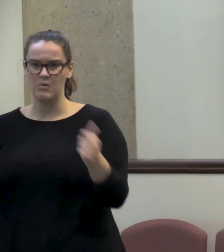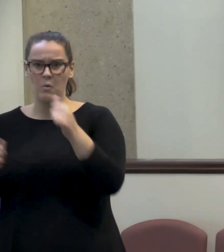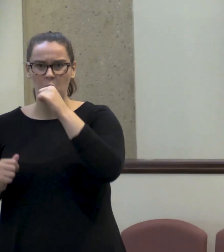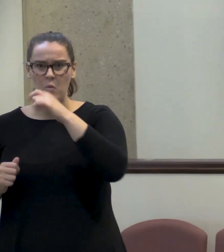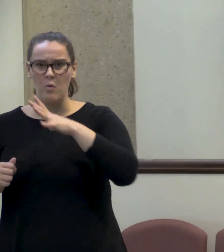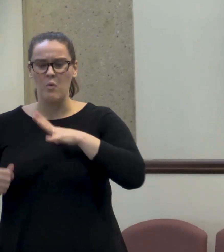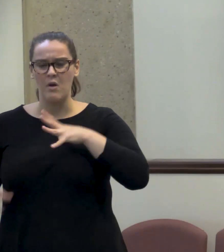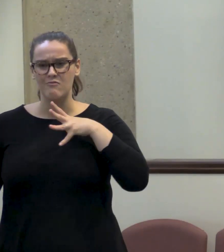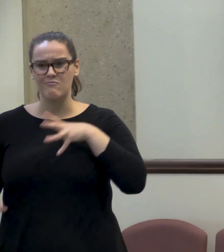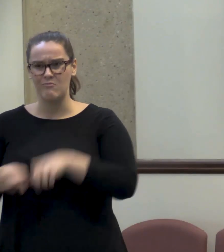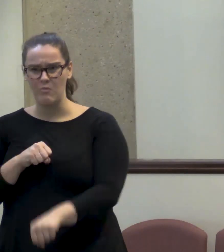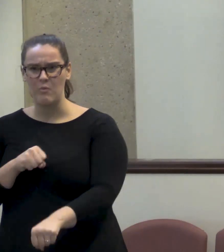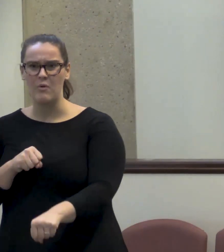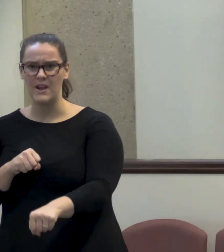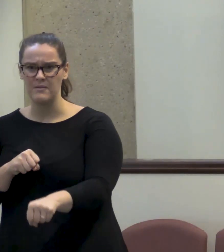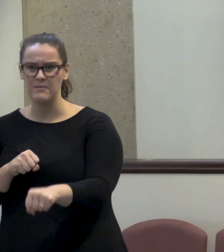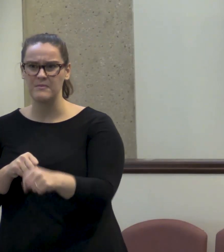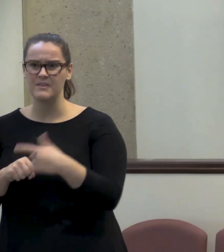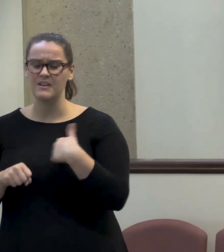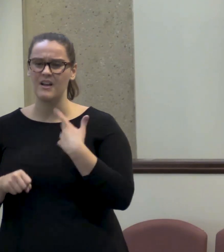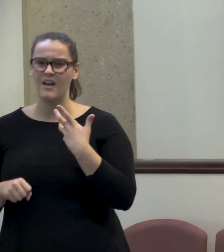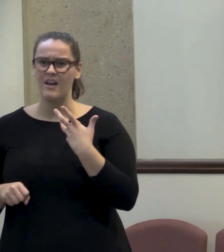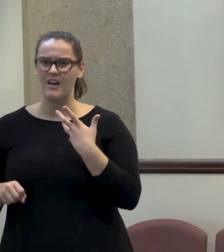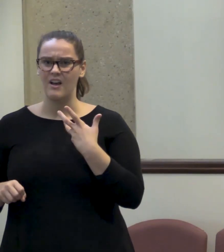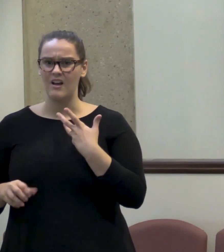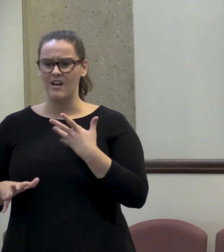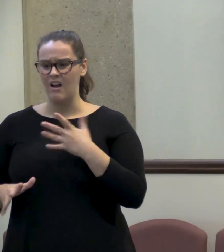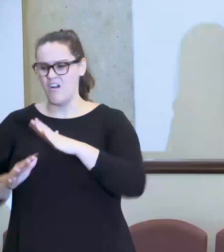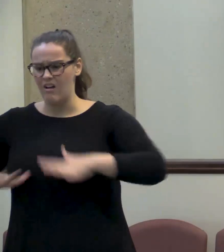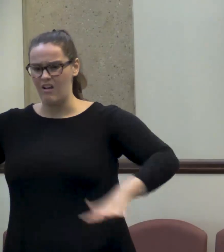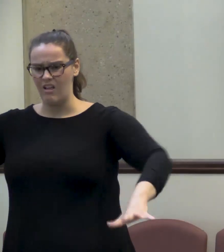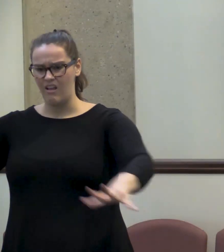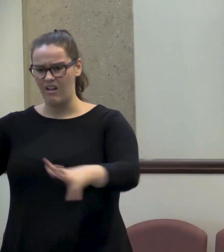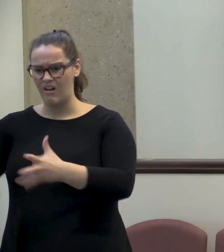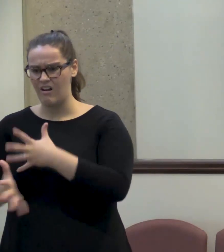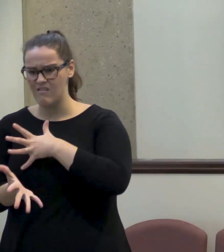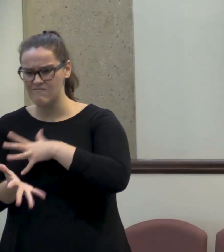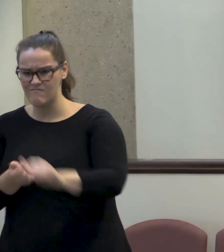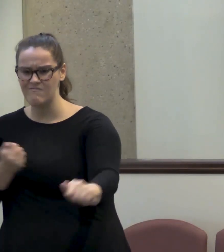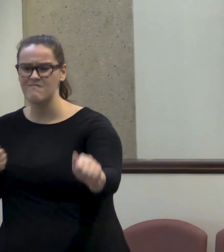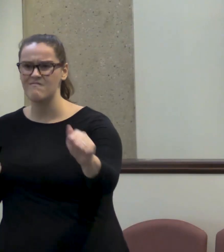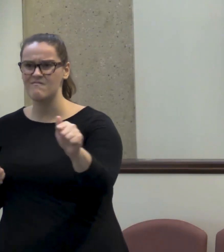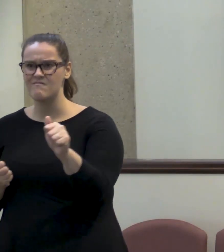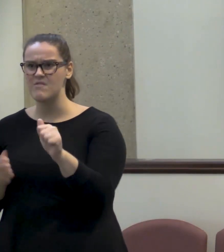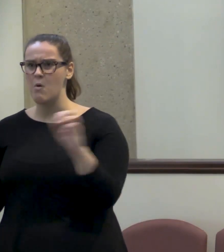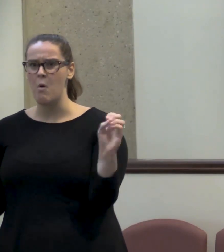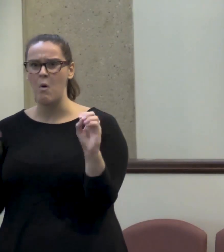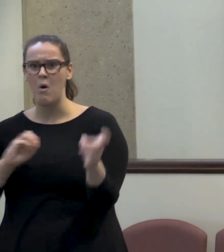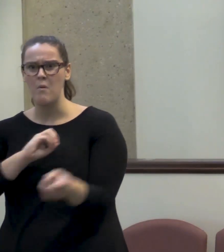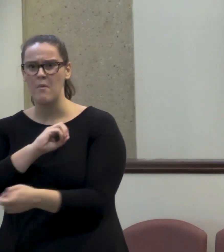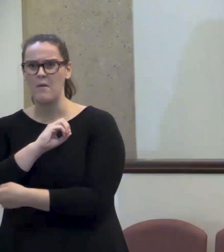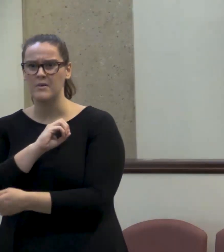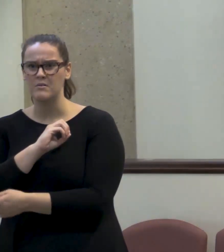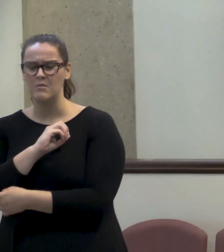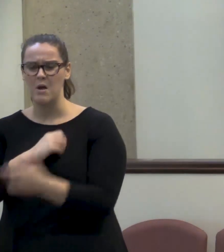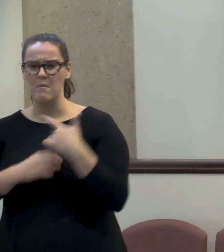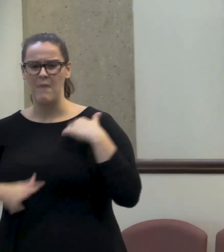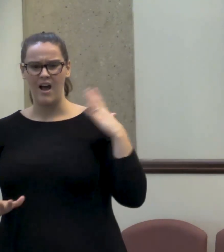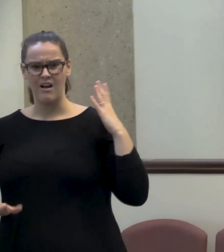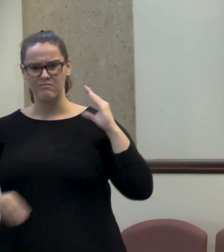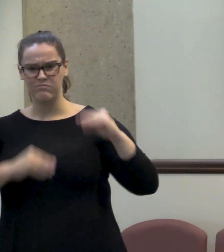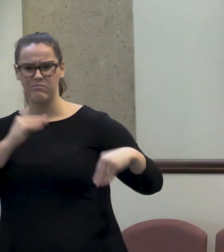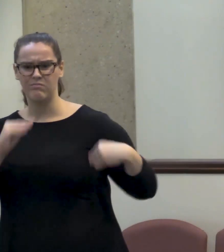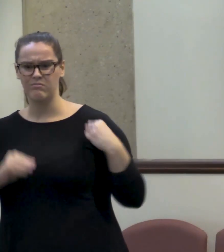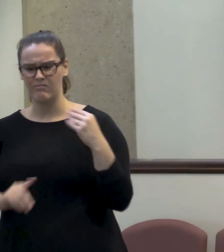raped by coal industry workers, tearing up our land with no consequences, to hear my ancestors crying